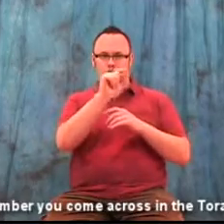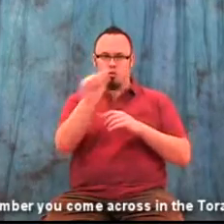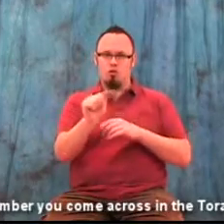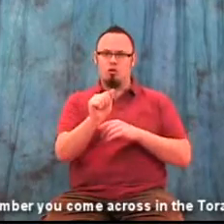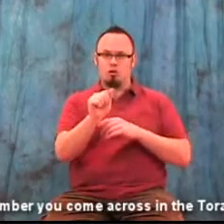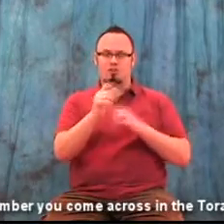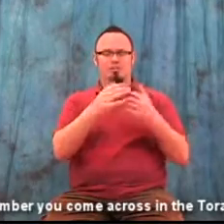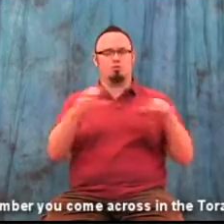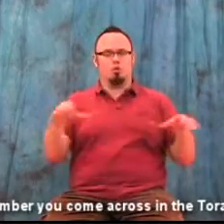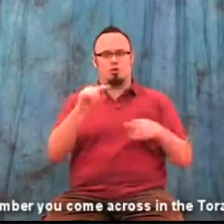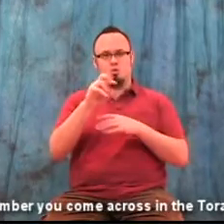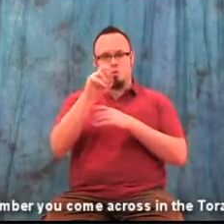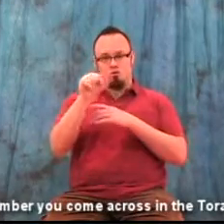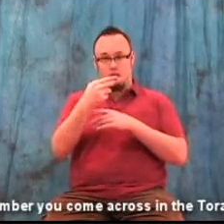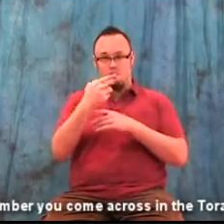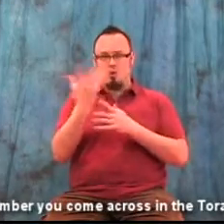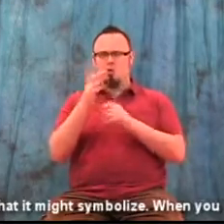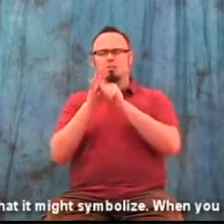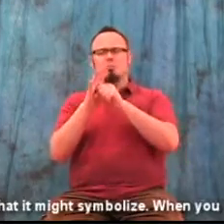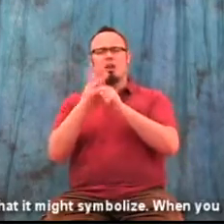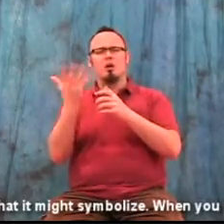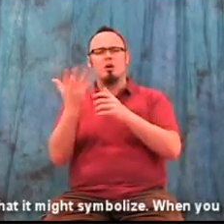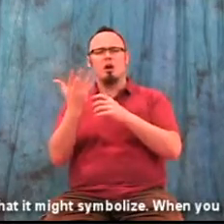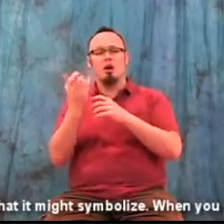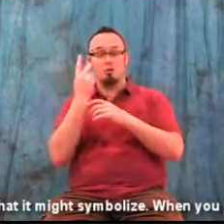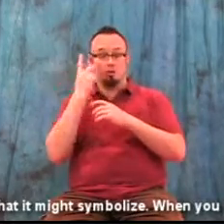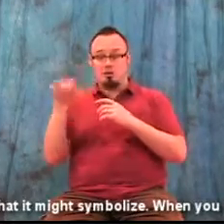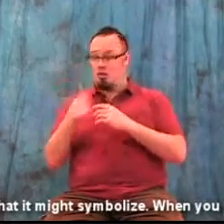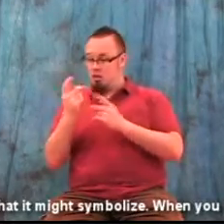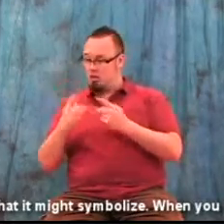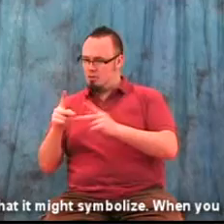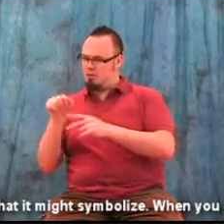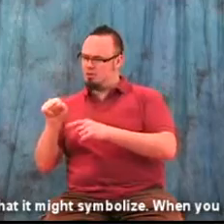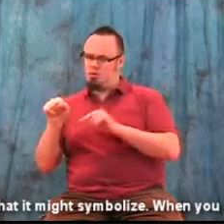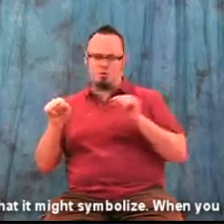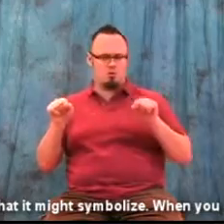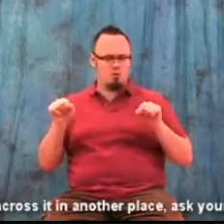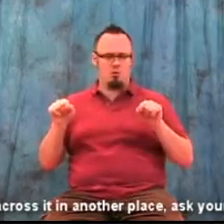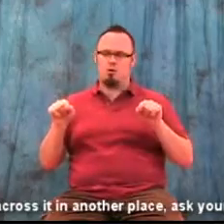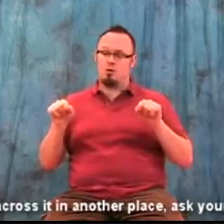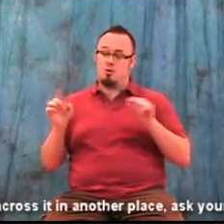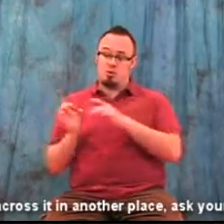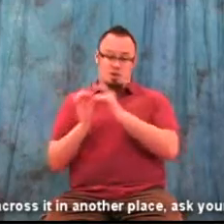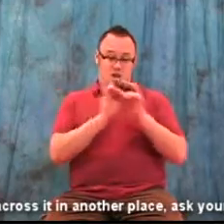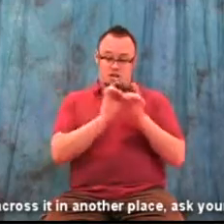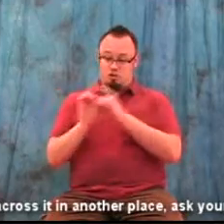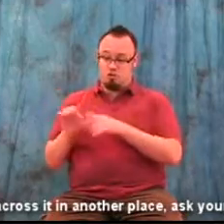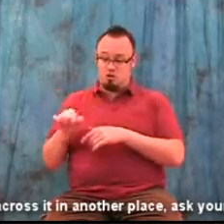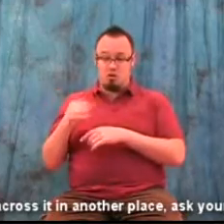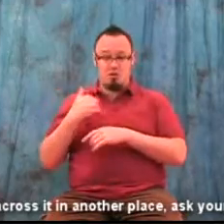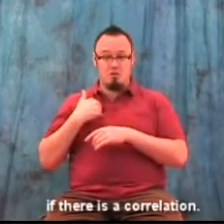might symbolize. When you come across it in another place, ask yourself if there is a connection.